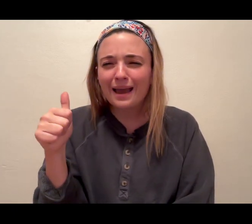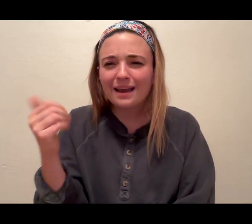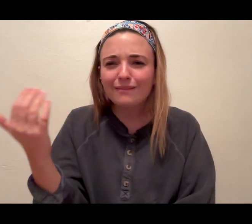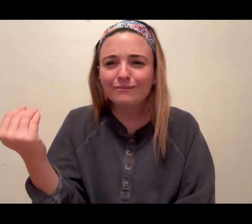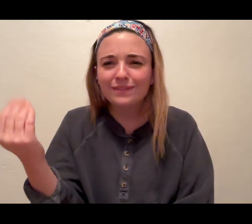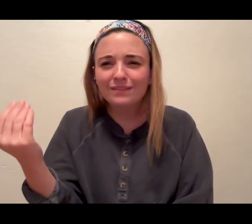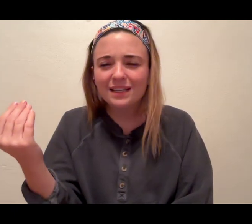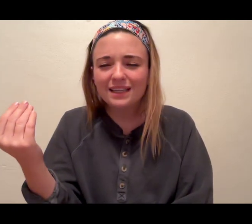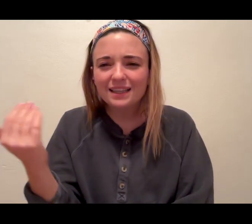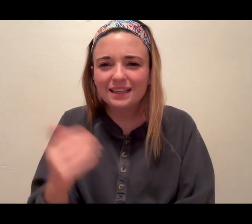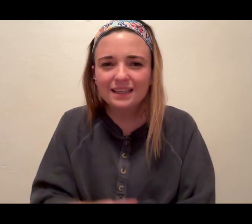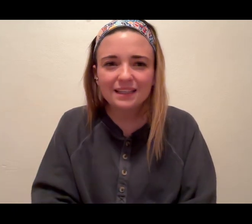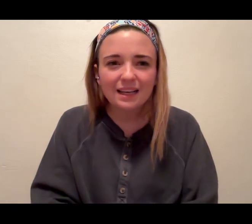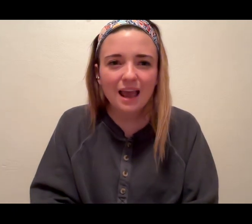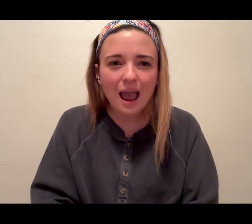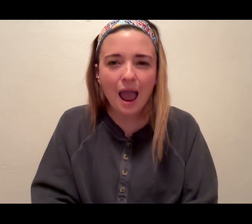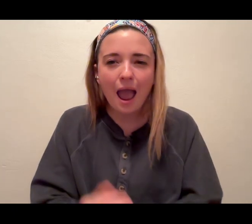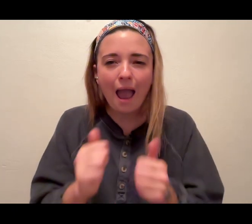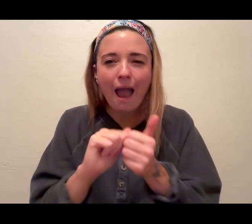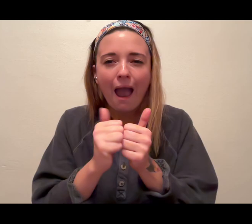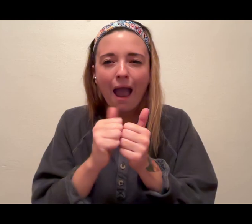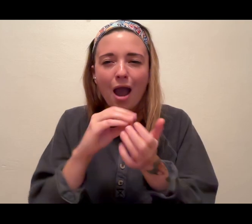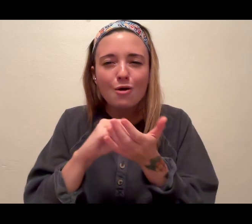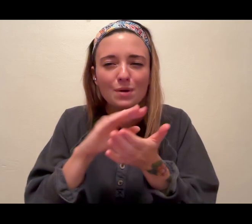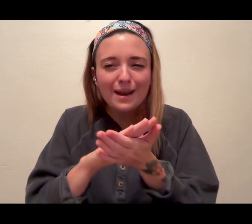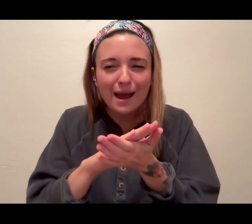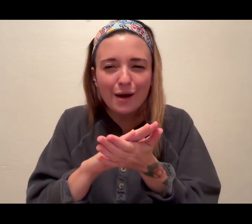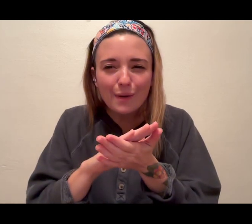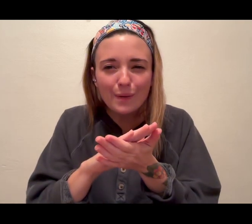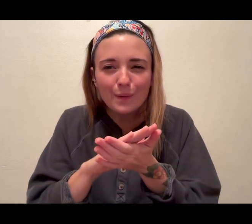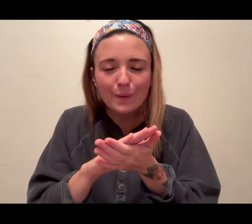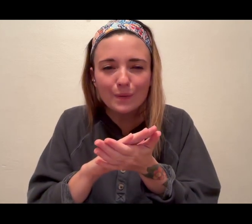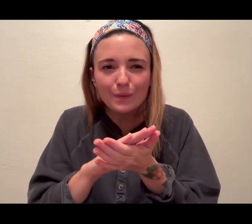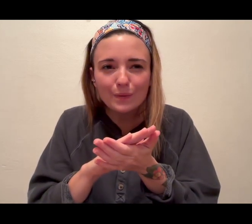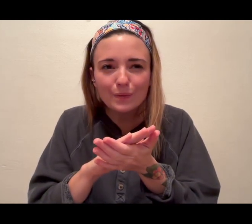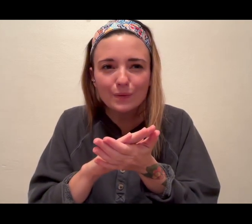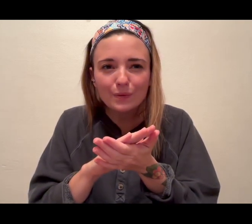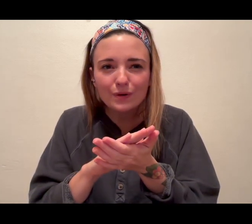10 and the 15, how do you suppose we want to write those two?